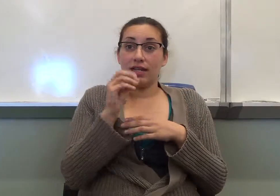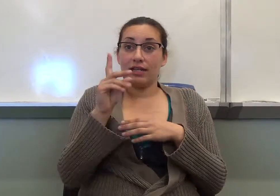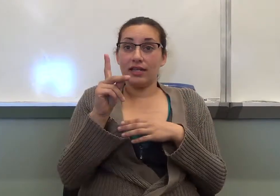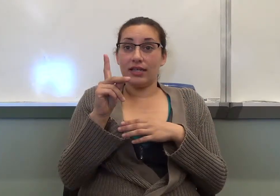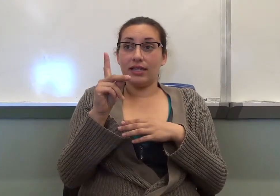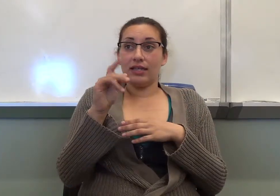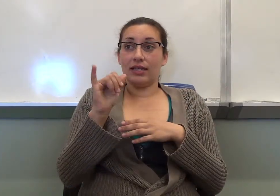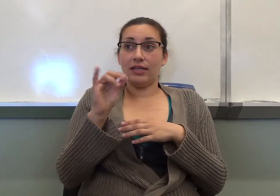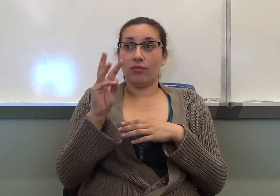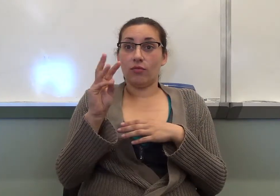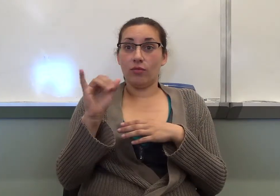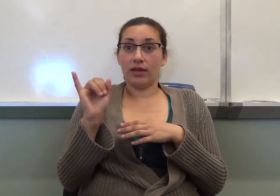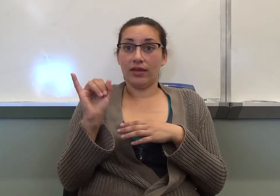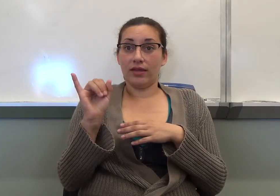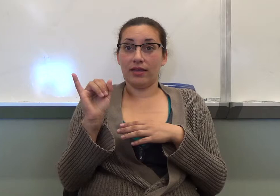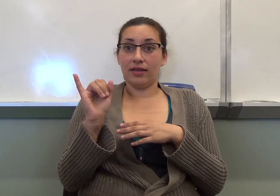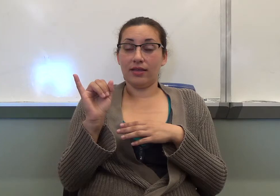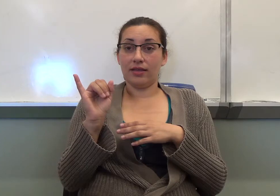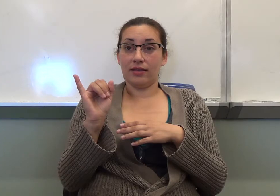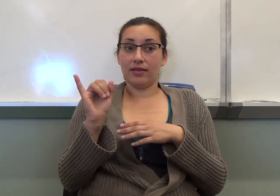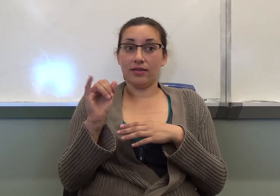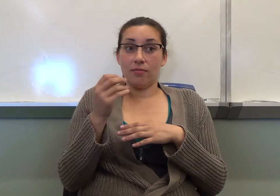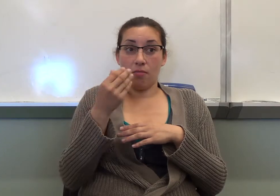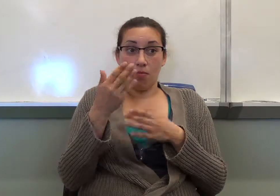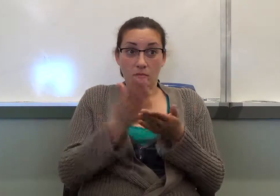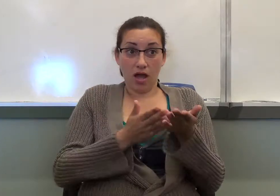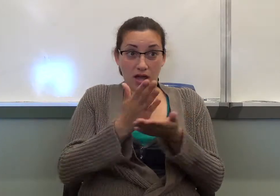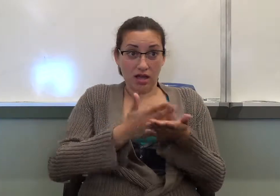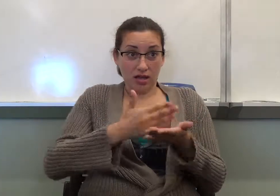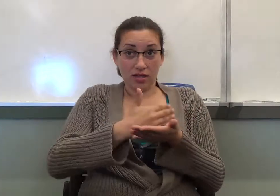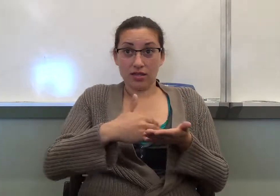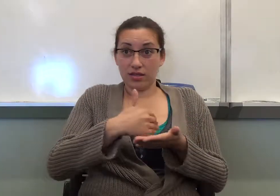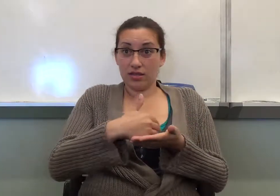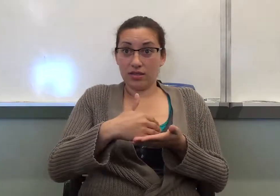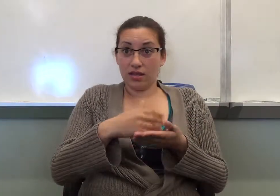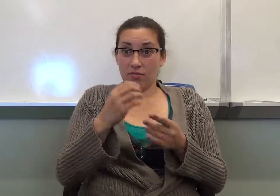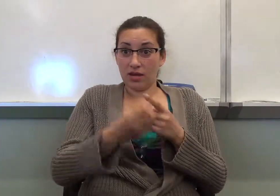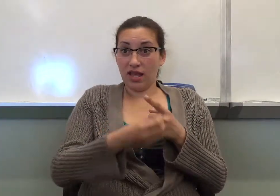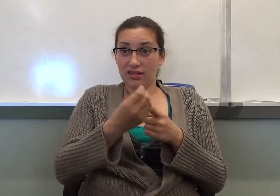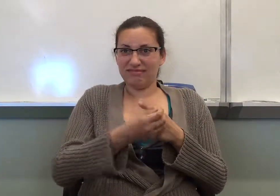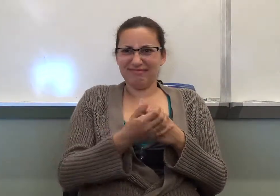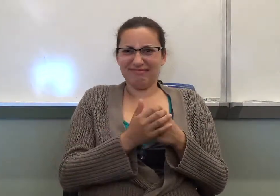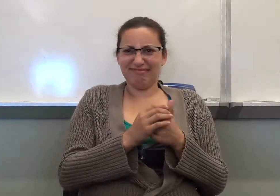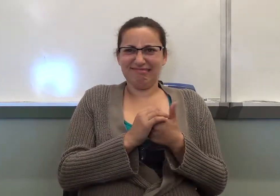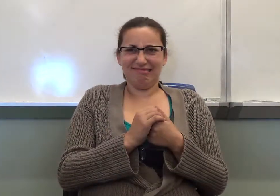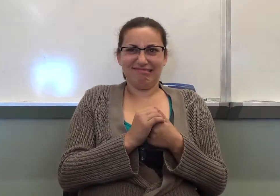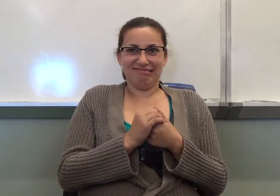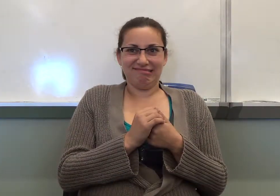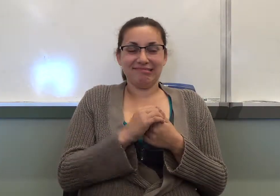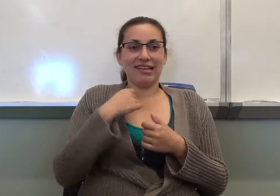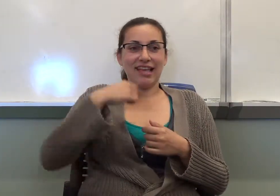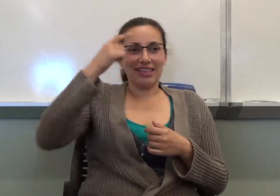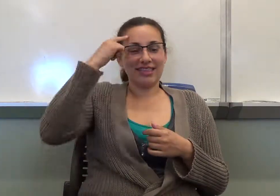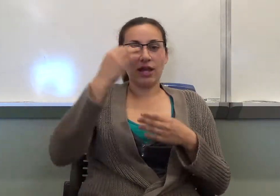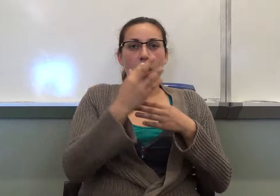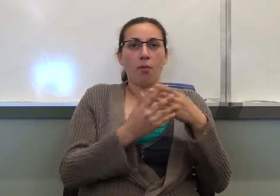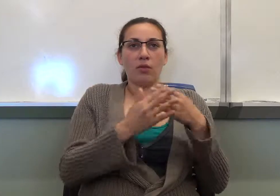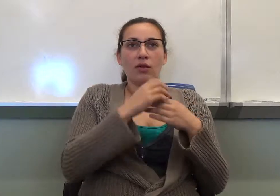parallelogram? Well, it would be half the circle, which means it would be that right there. So you've got this little bumpy thing